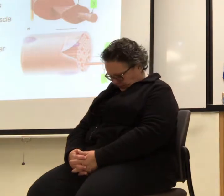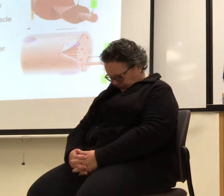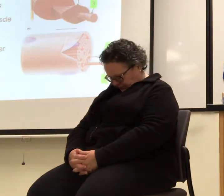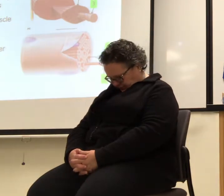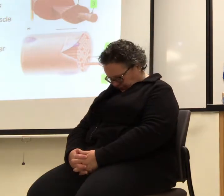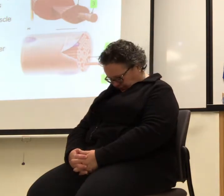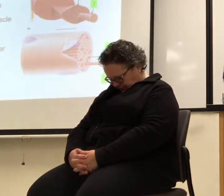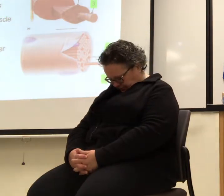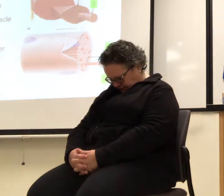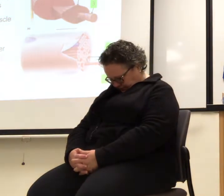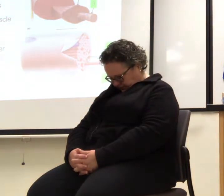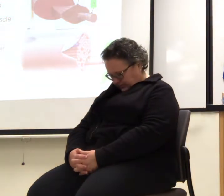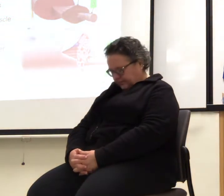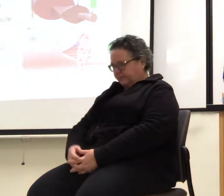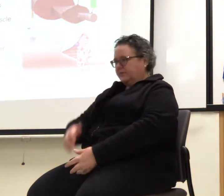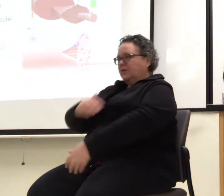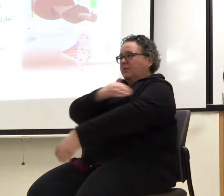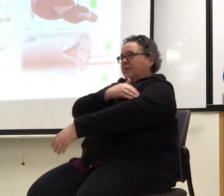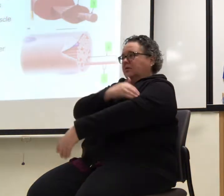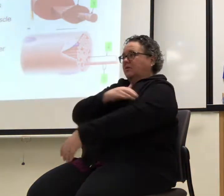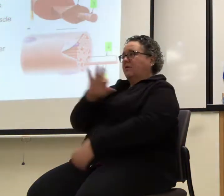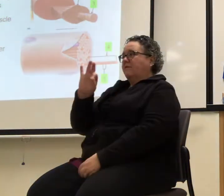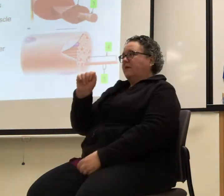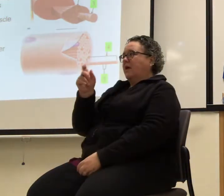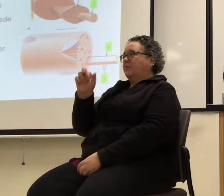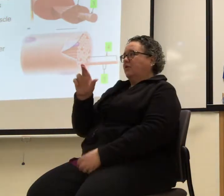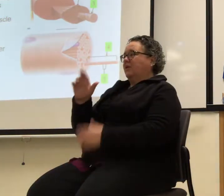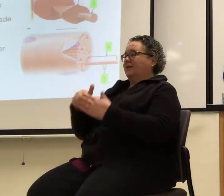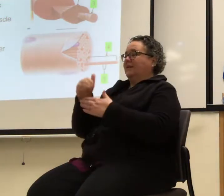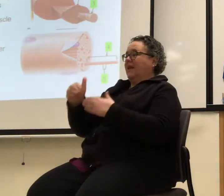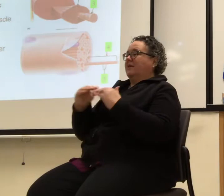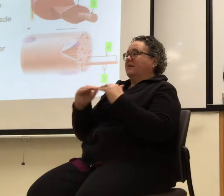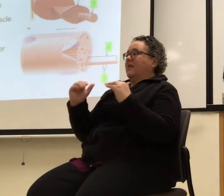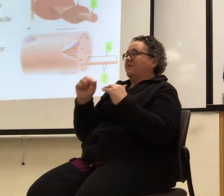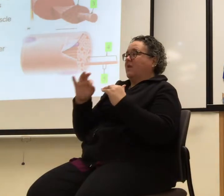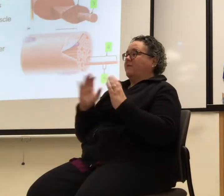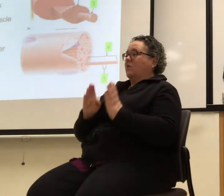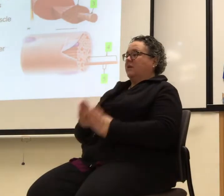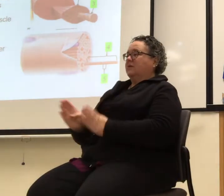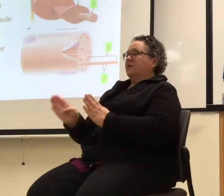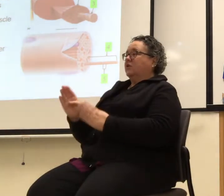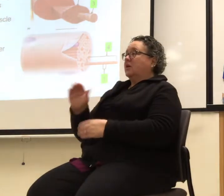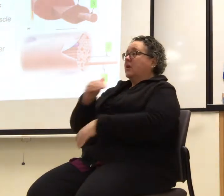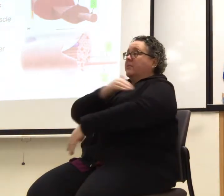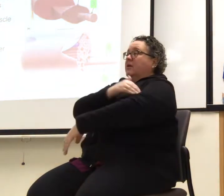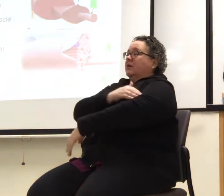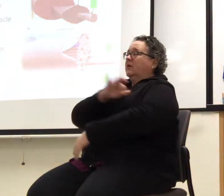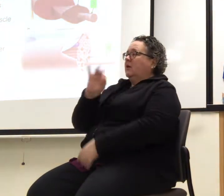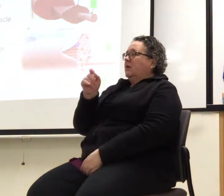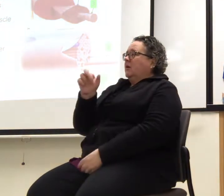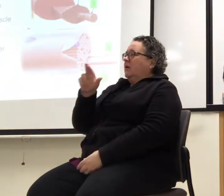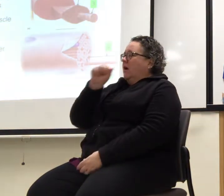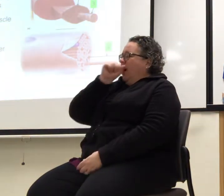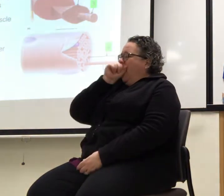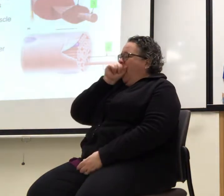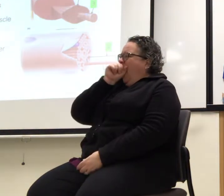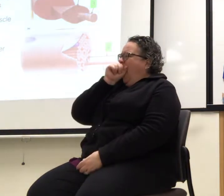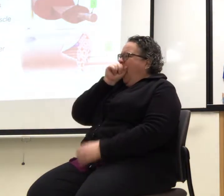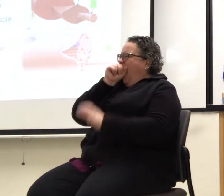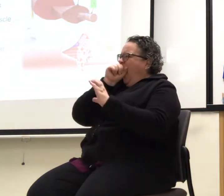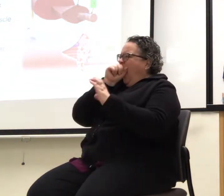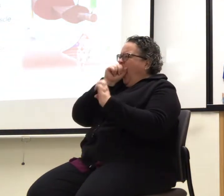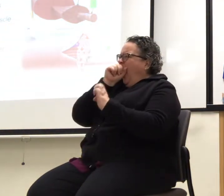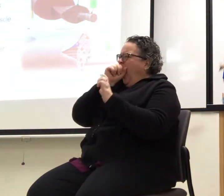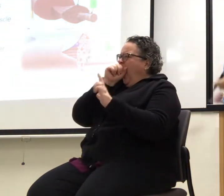So the muscle fiber is the next level of organization. The muscle fiber is the cell level. And